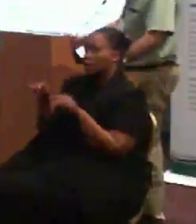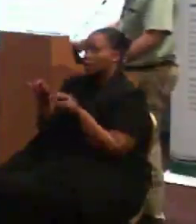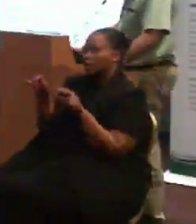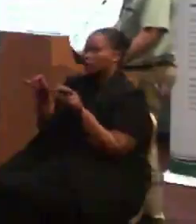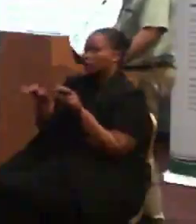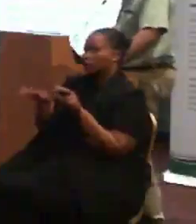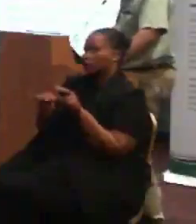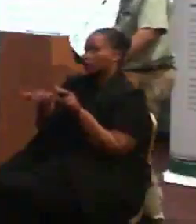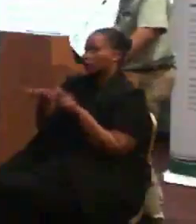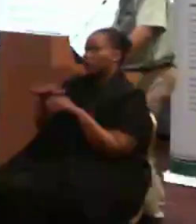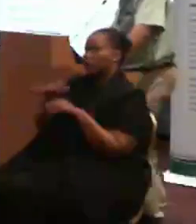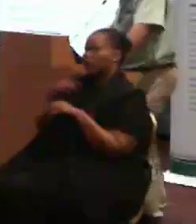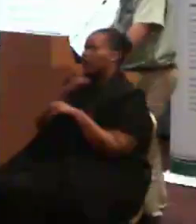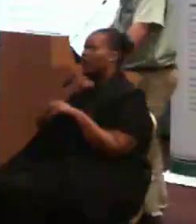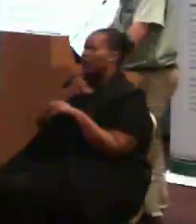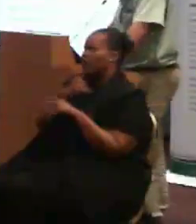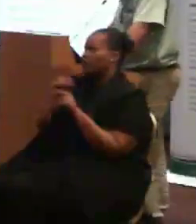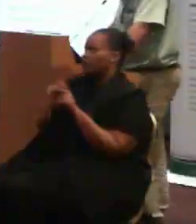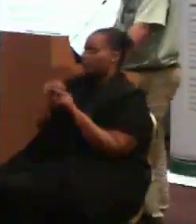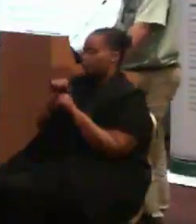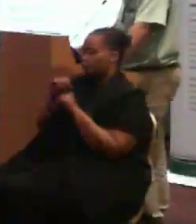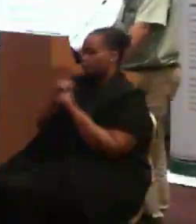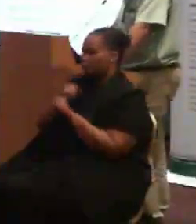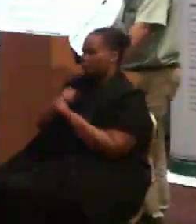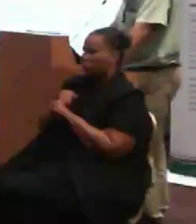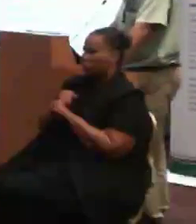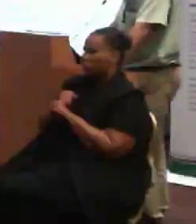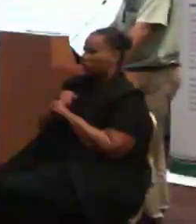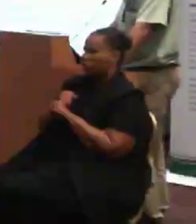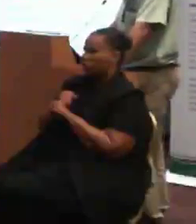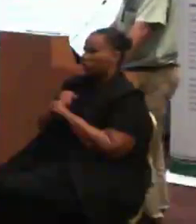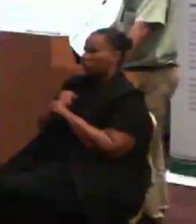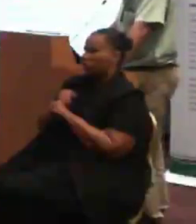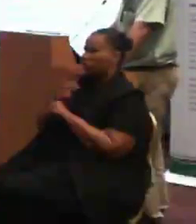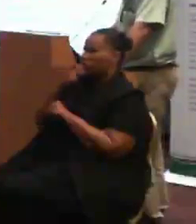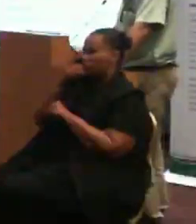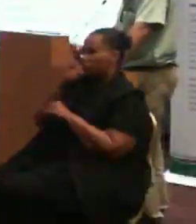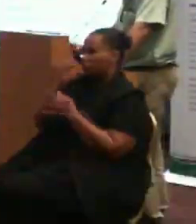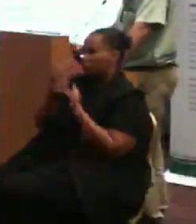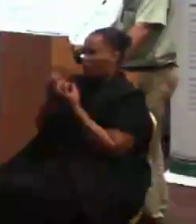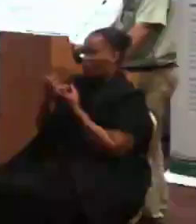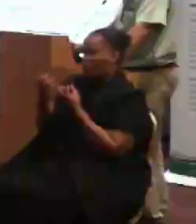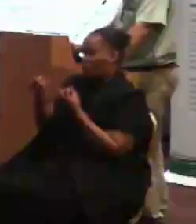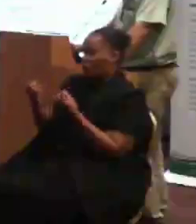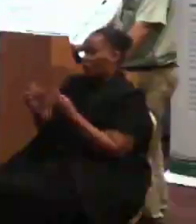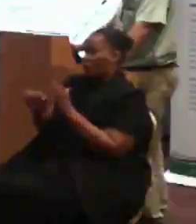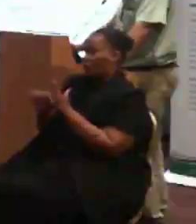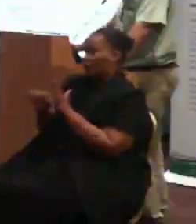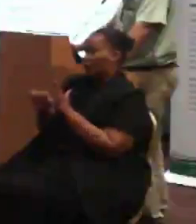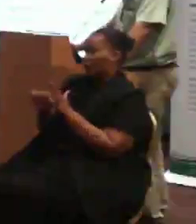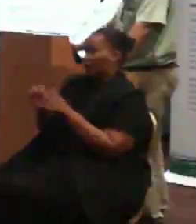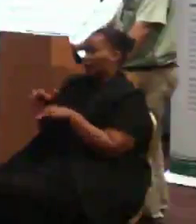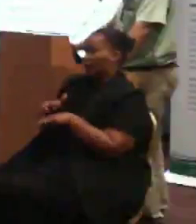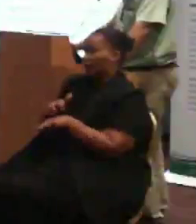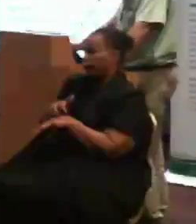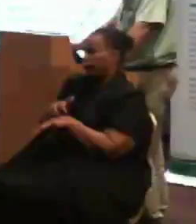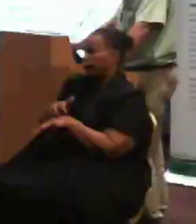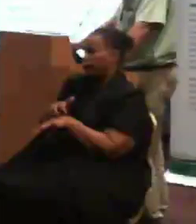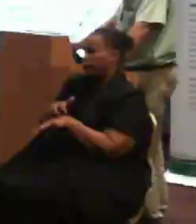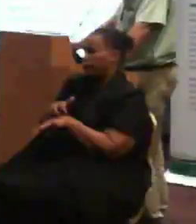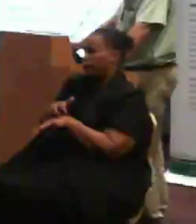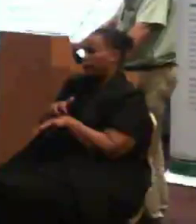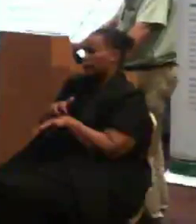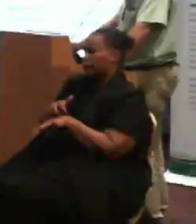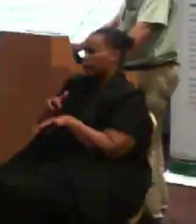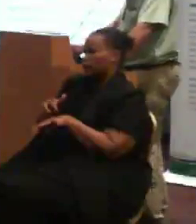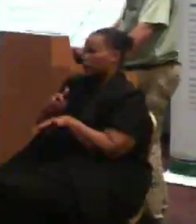in a drought year like this year. The cold chain is very important for agriculture. Agriculture is